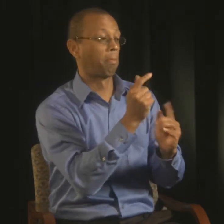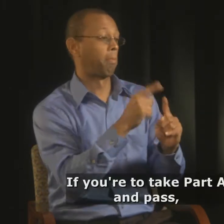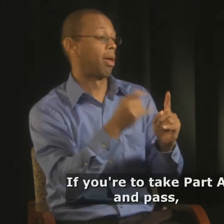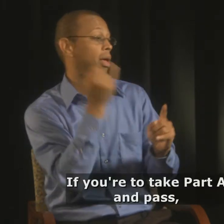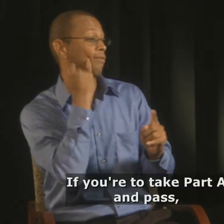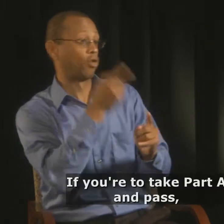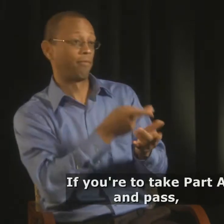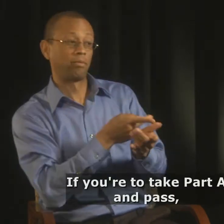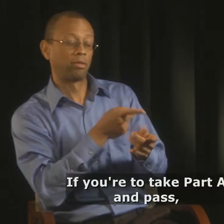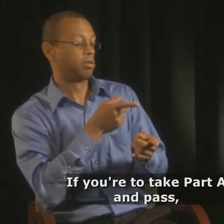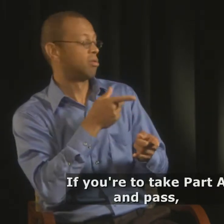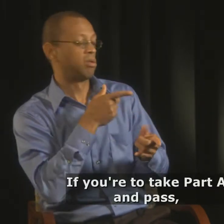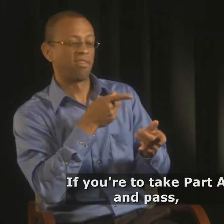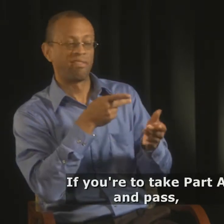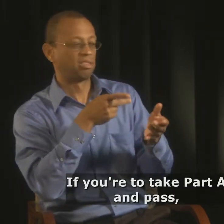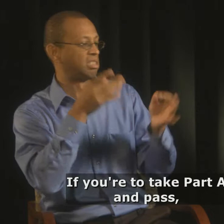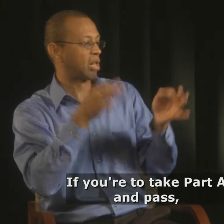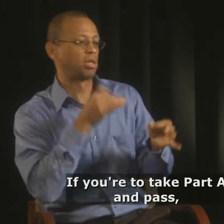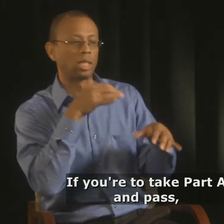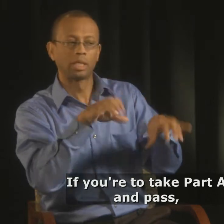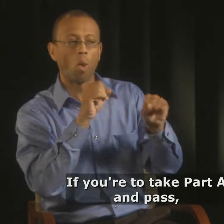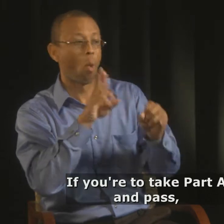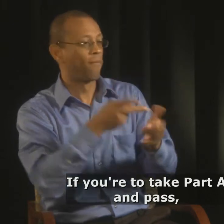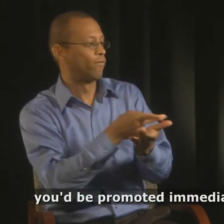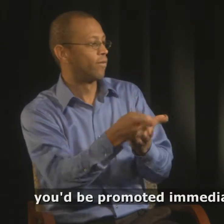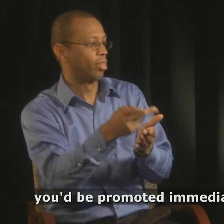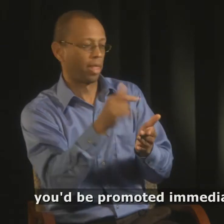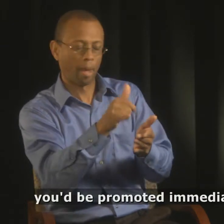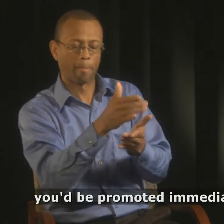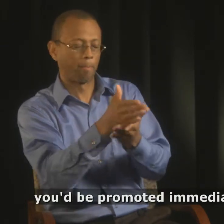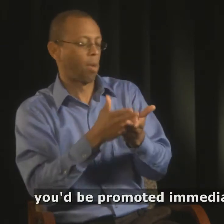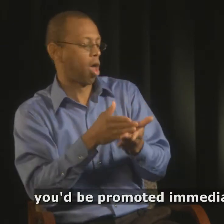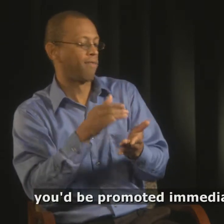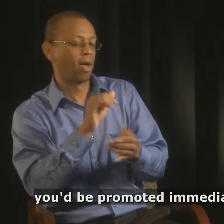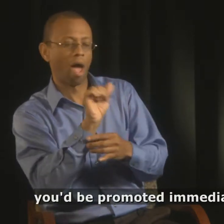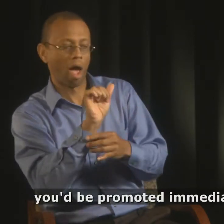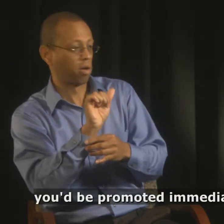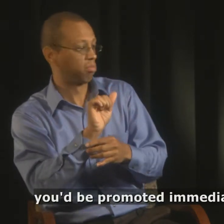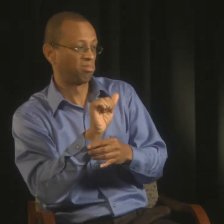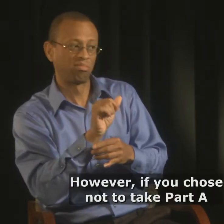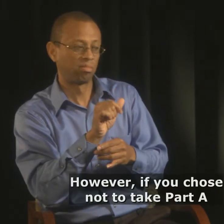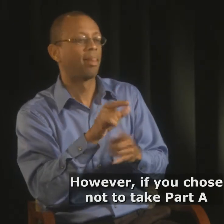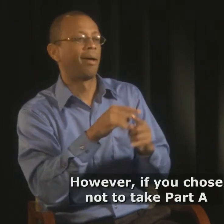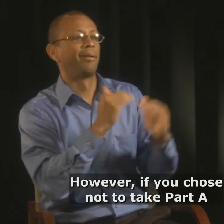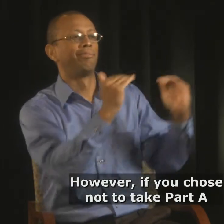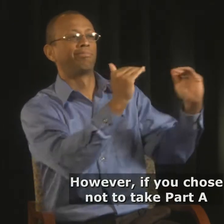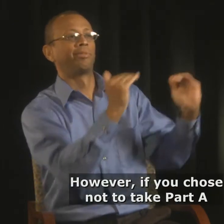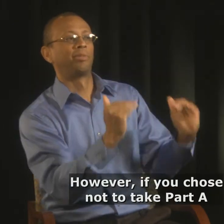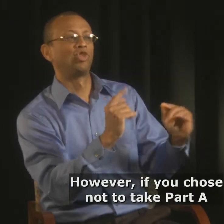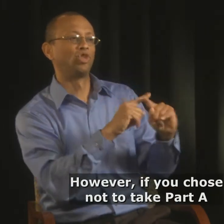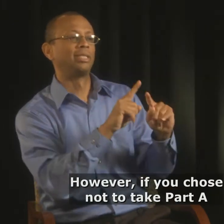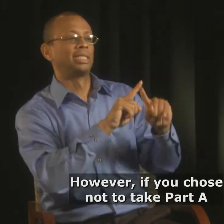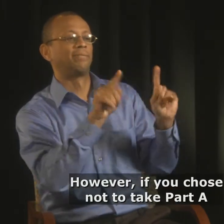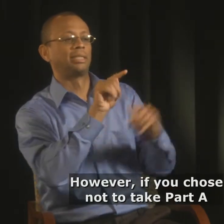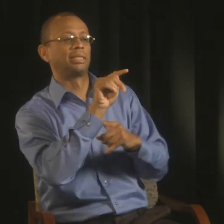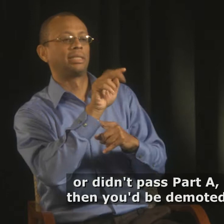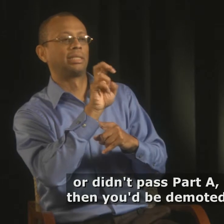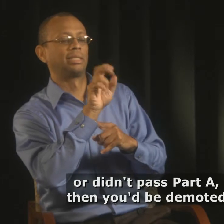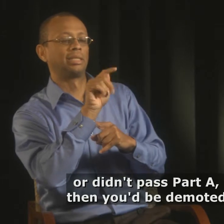If you were to take Part A and pass, you'd be promoted immediately. However, if you choose not to take Part A or didn't